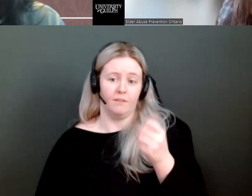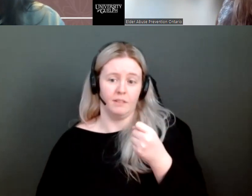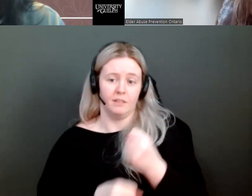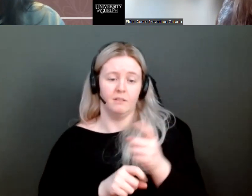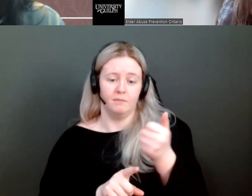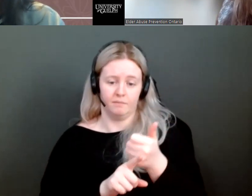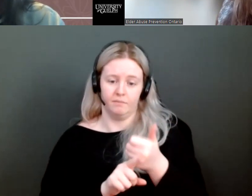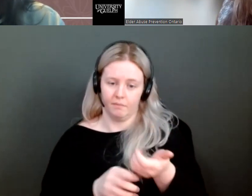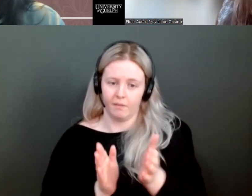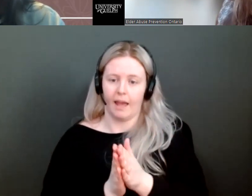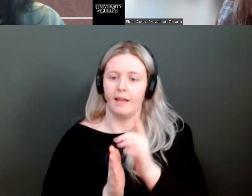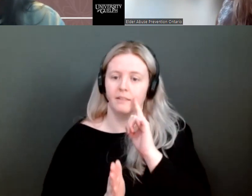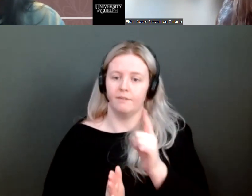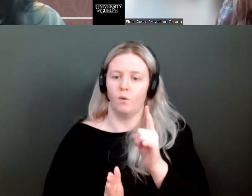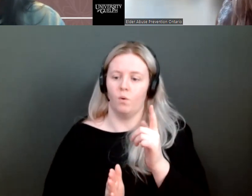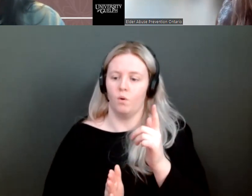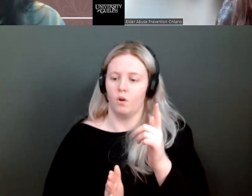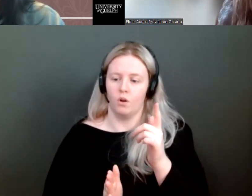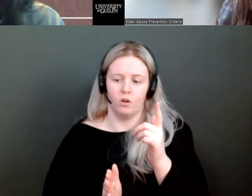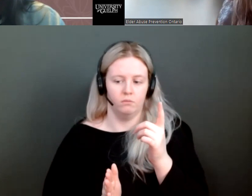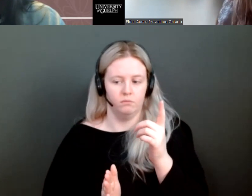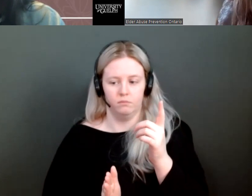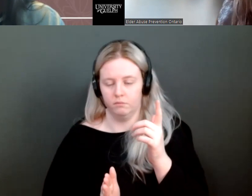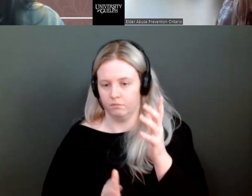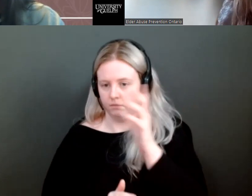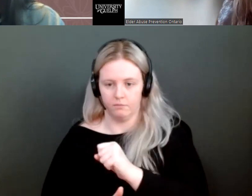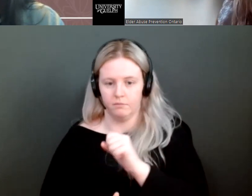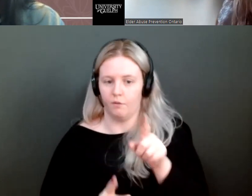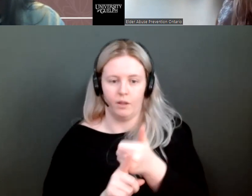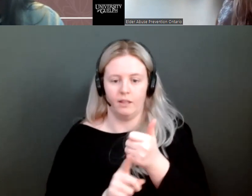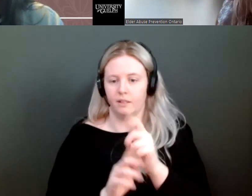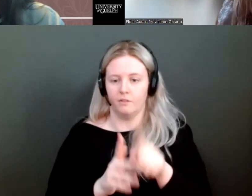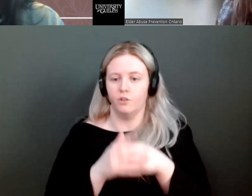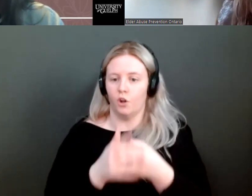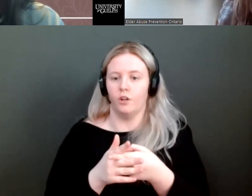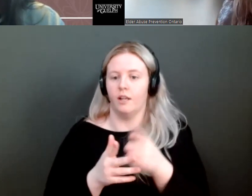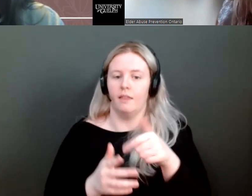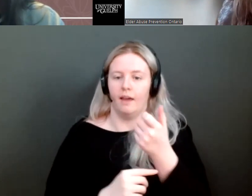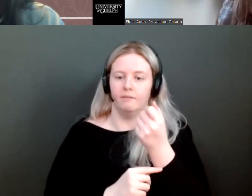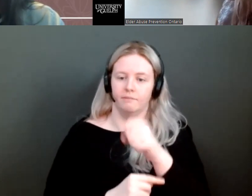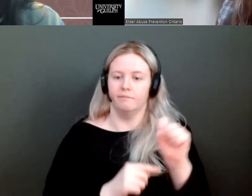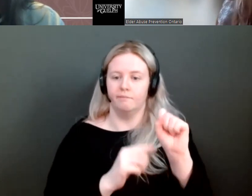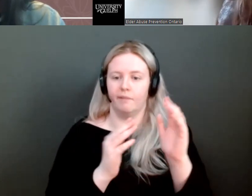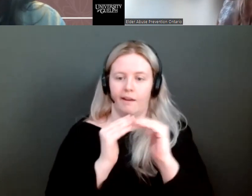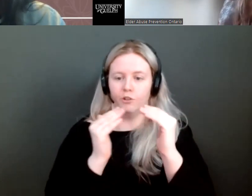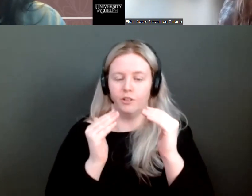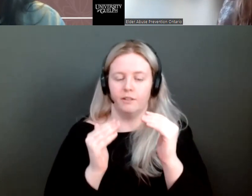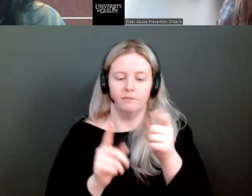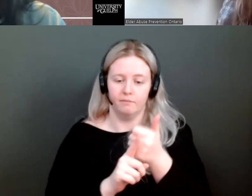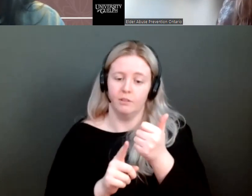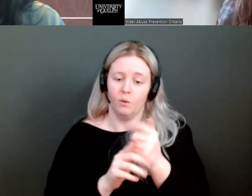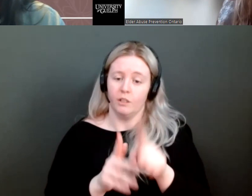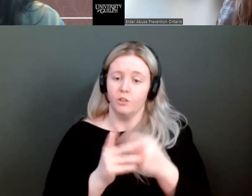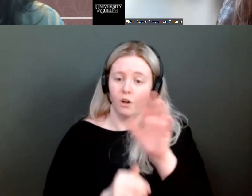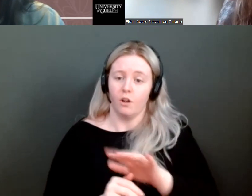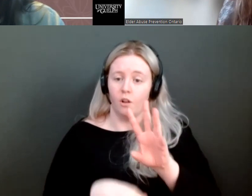and observatories, which was in part why we started our initiative. And these initiatives exist globally, and it is pushing governments